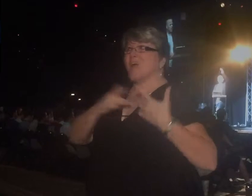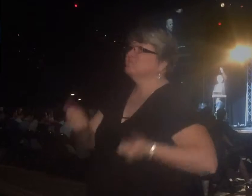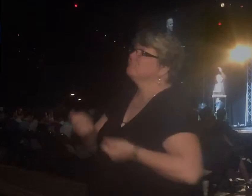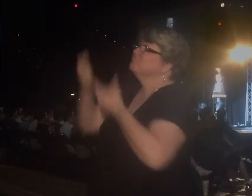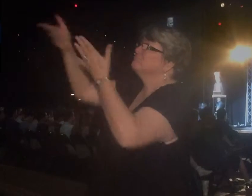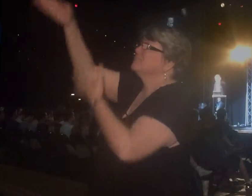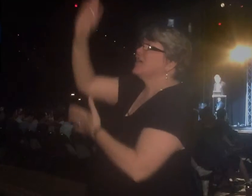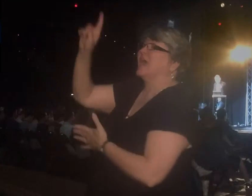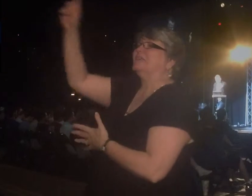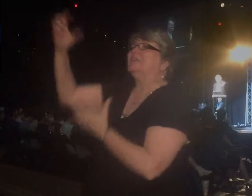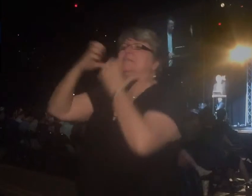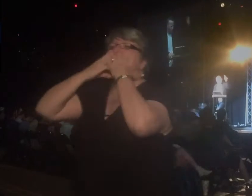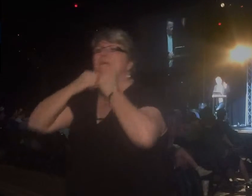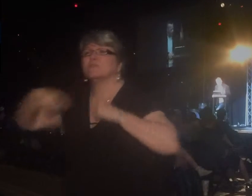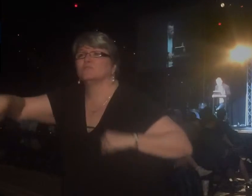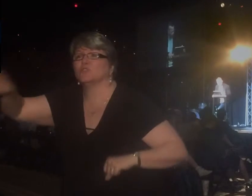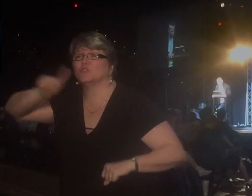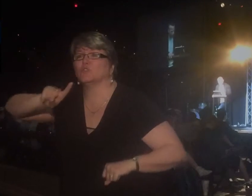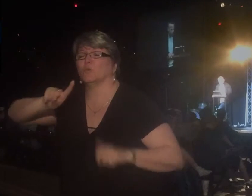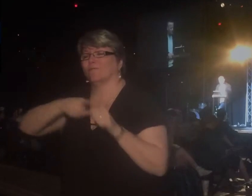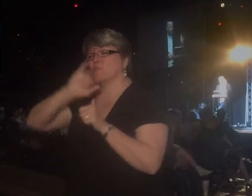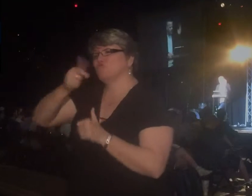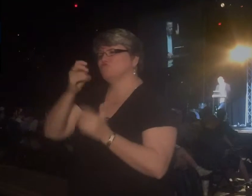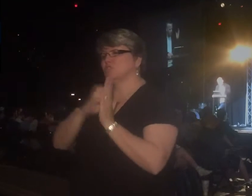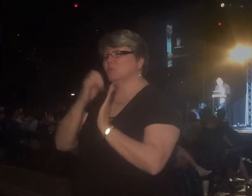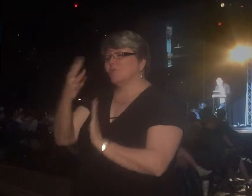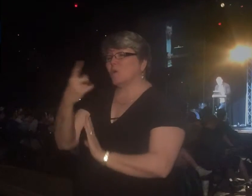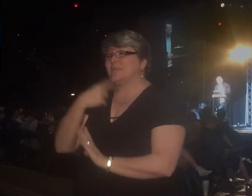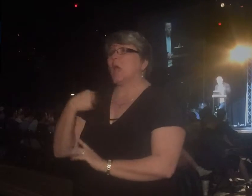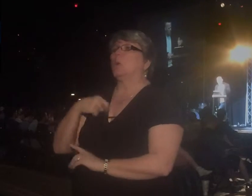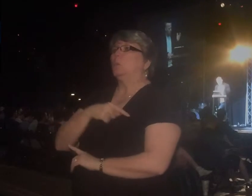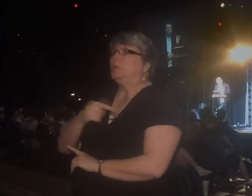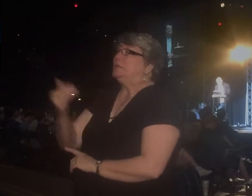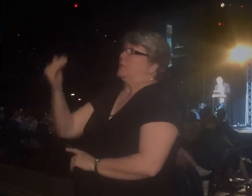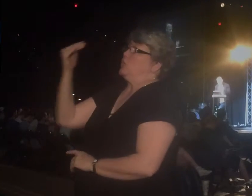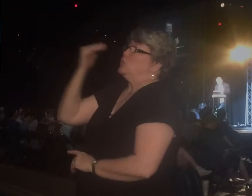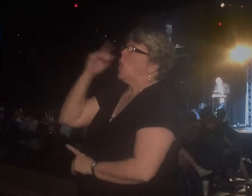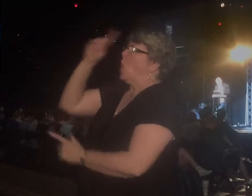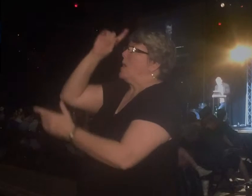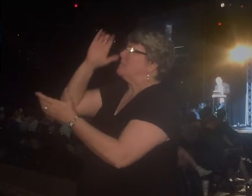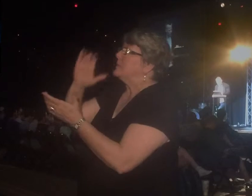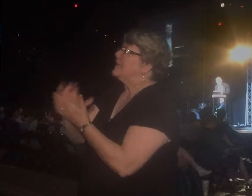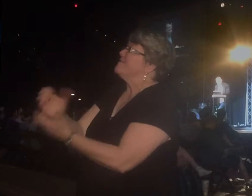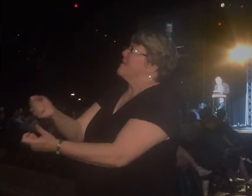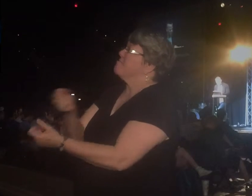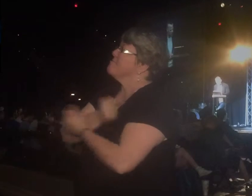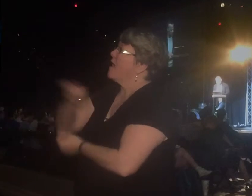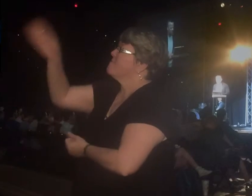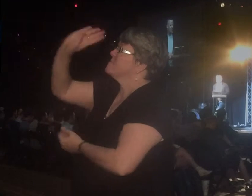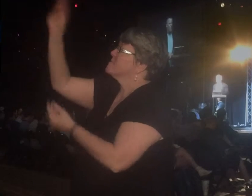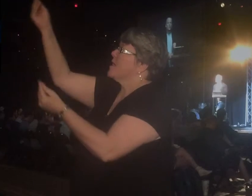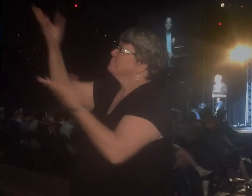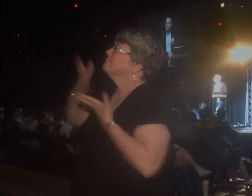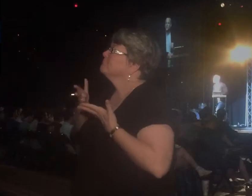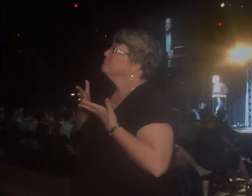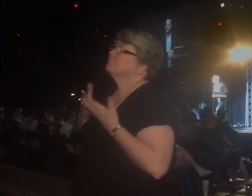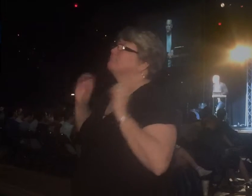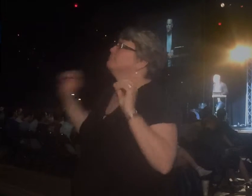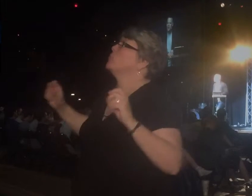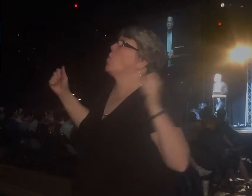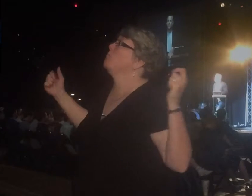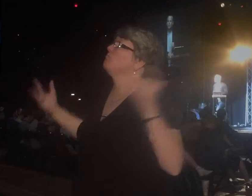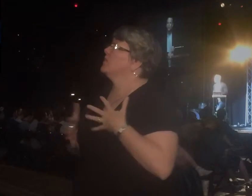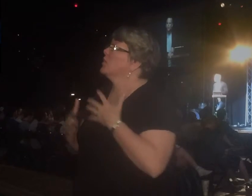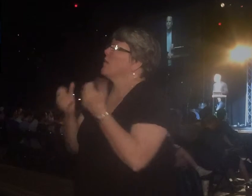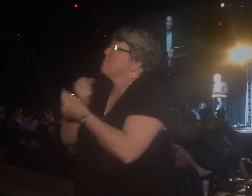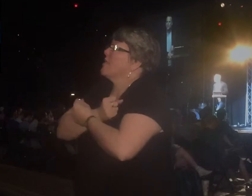on God because he cares for you. 1 John 4 says, we've come to know and believe the love which God has for us. There's no